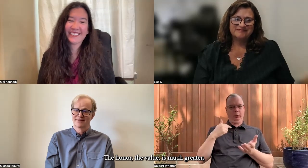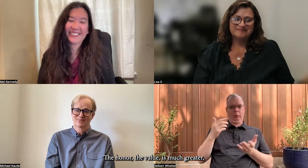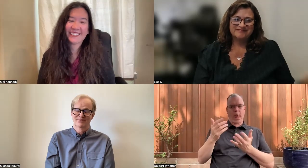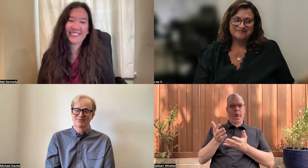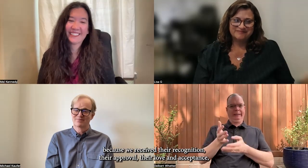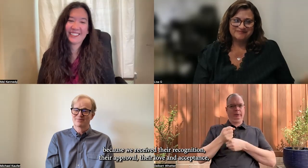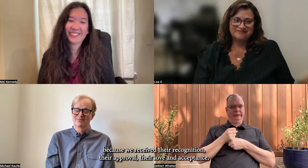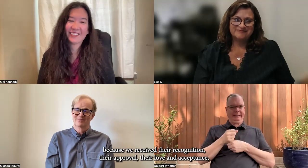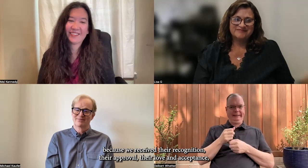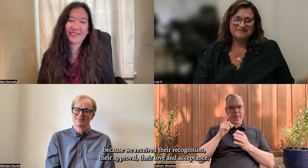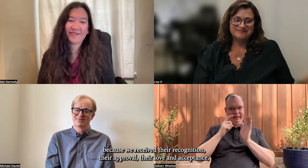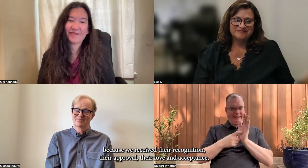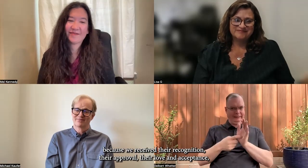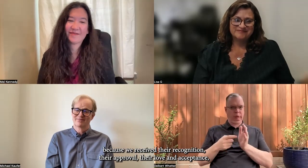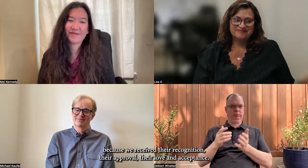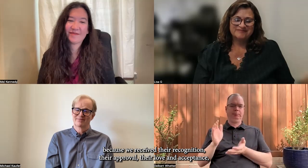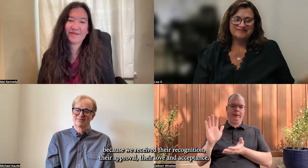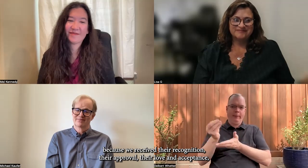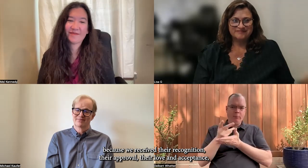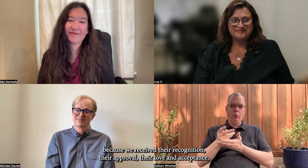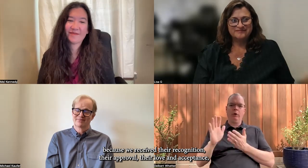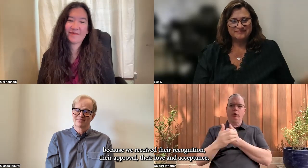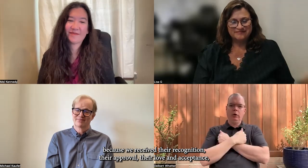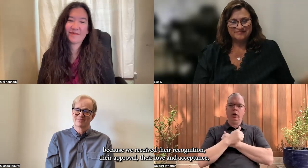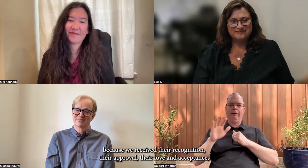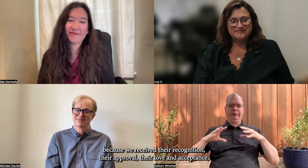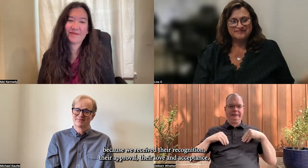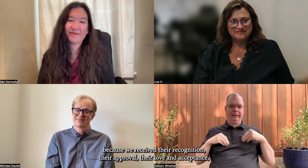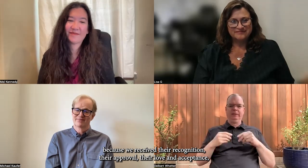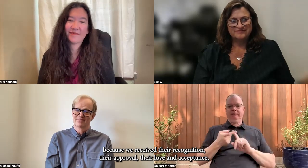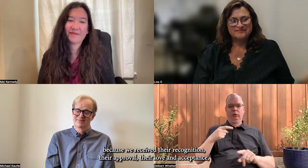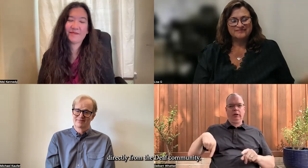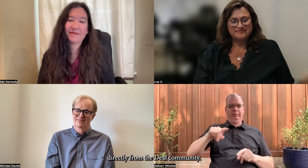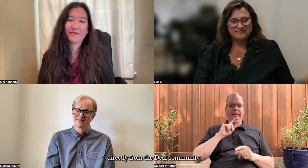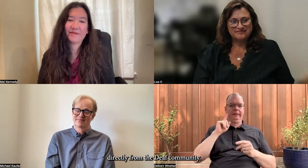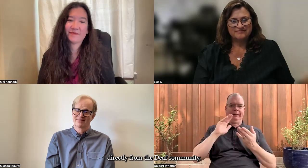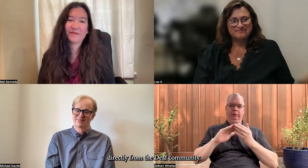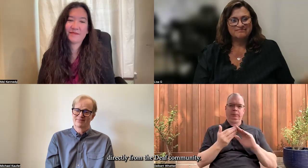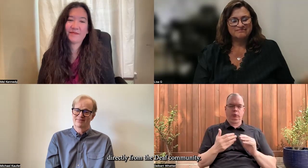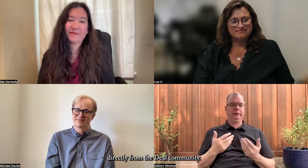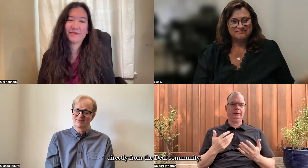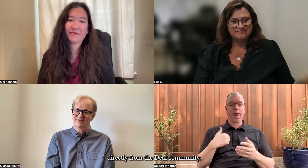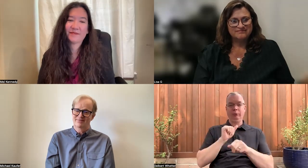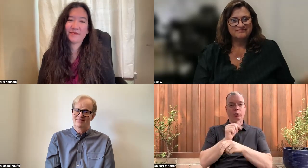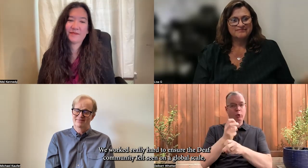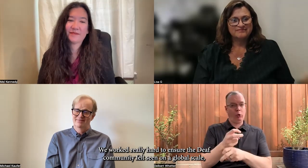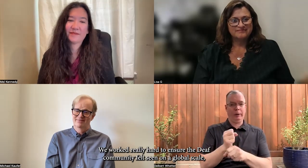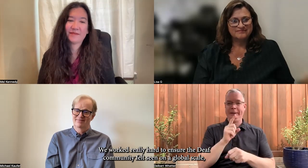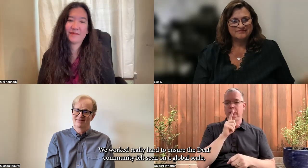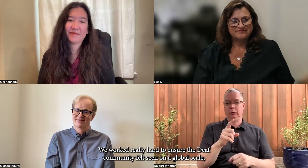greater because we received their recognition, their approval, their love and acceptance directly from the deaf community. We worked really hard